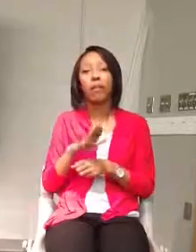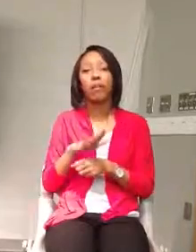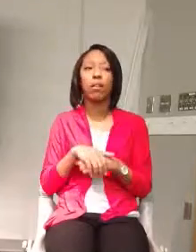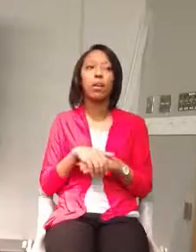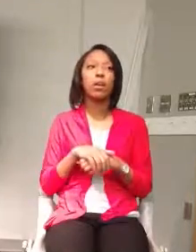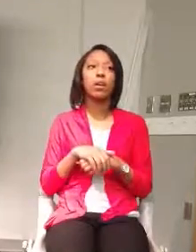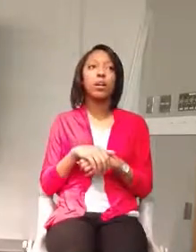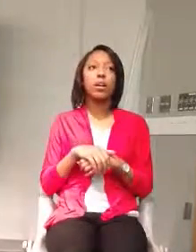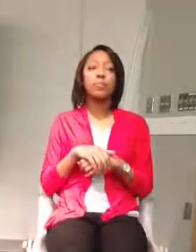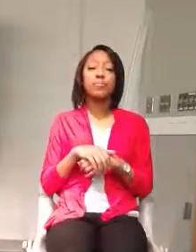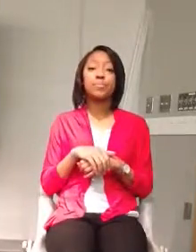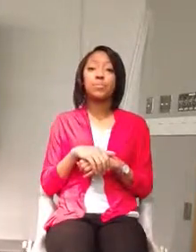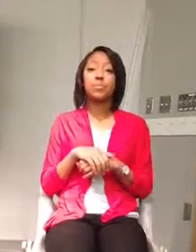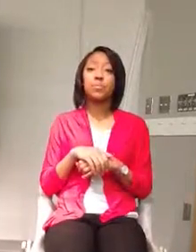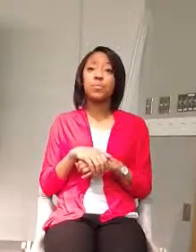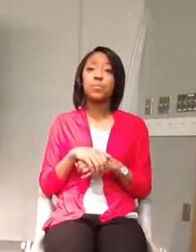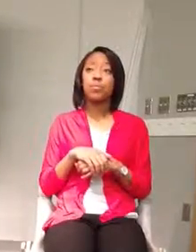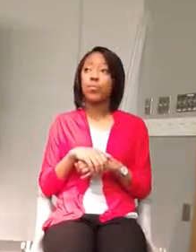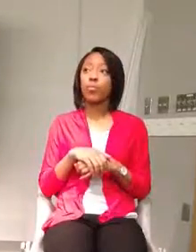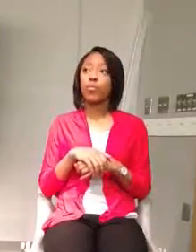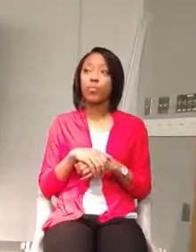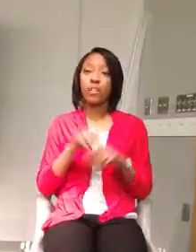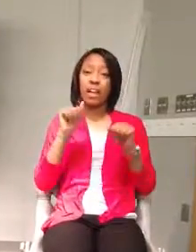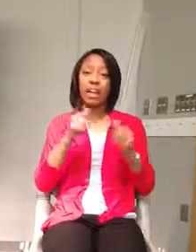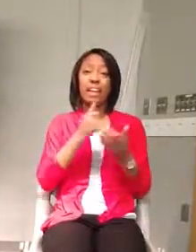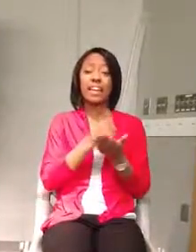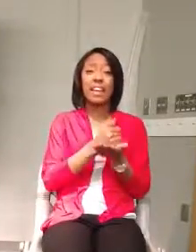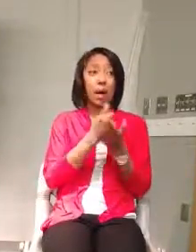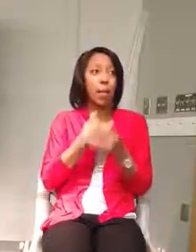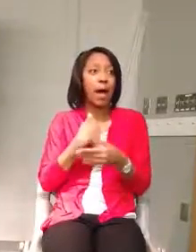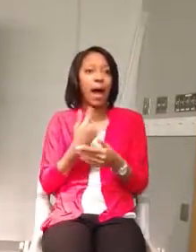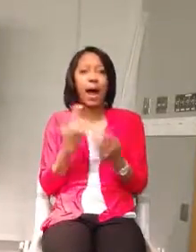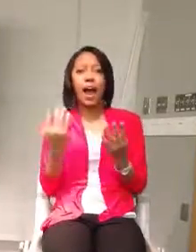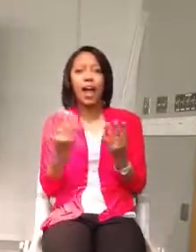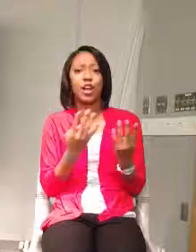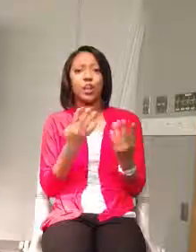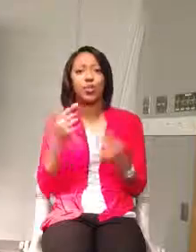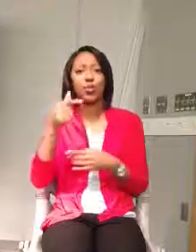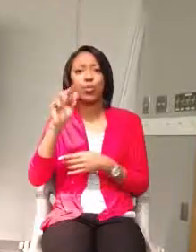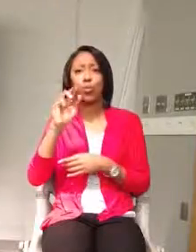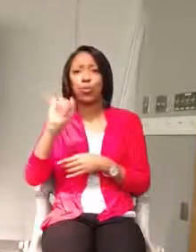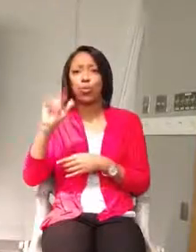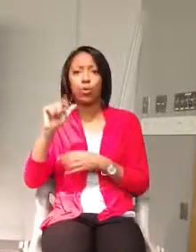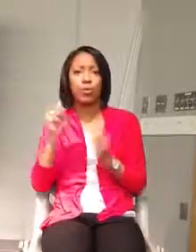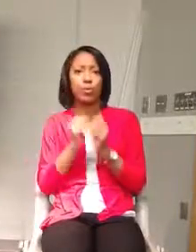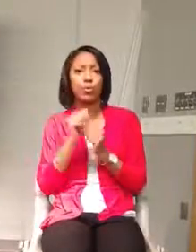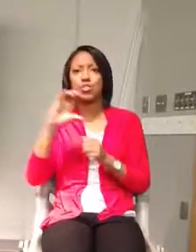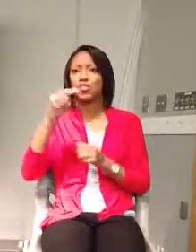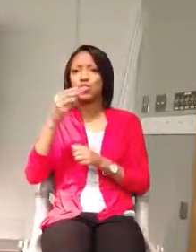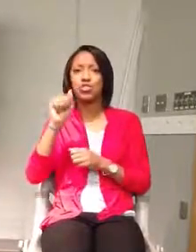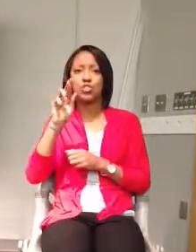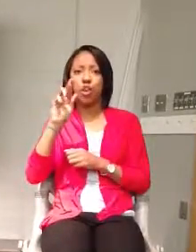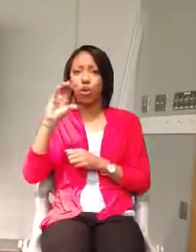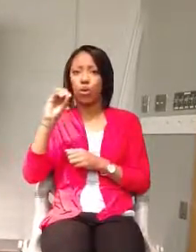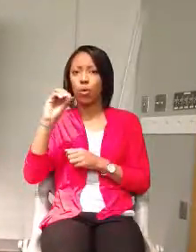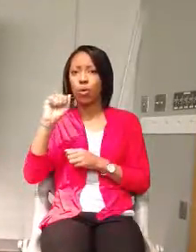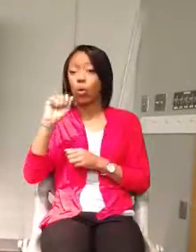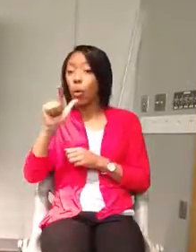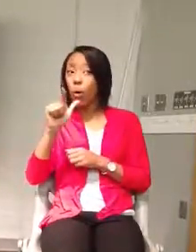What can help with that though, I'm a charcoal griller. We grill with charcoal all year round. And I know the risk. So there are a couple of things that I